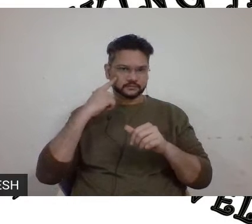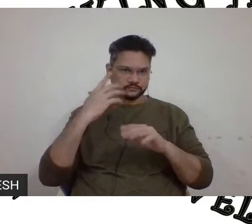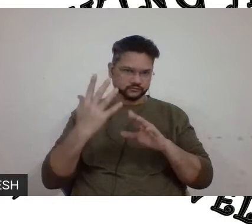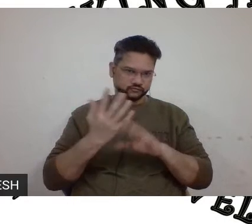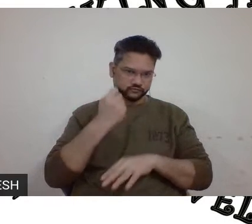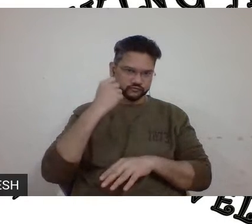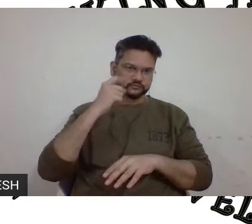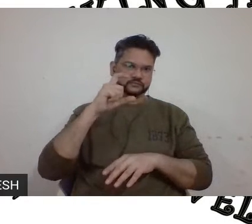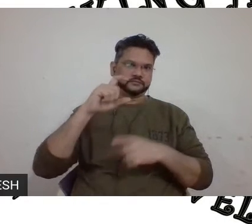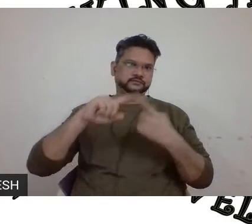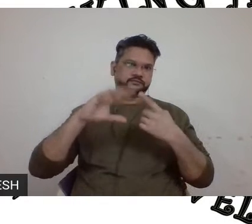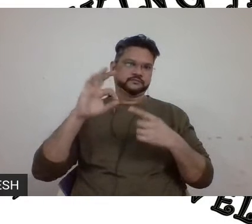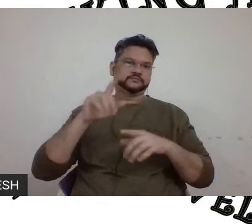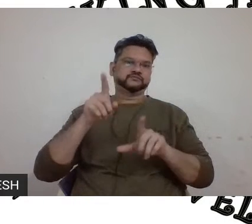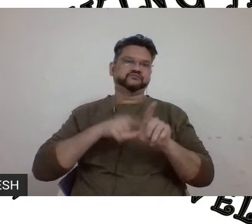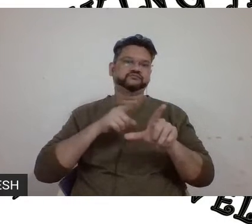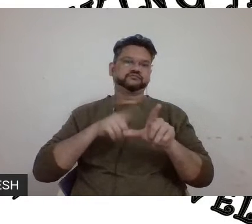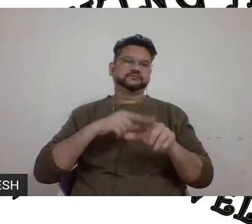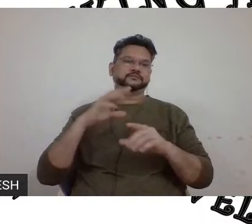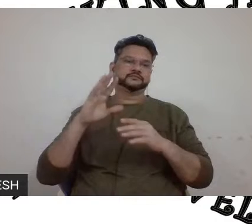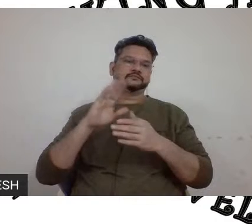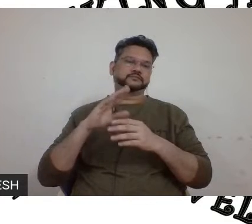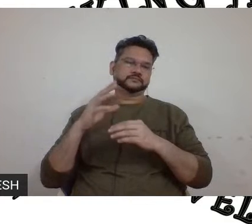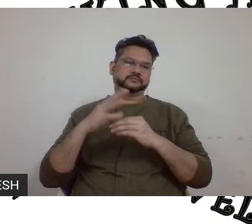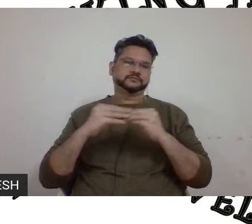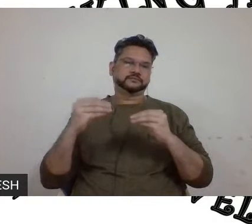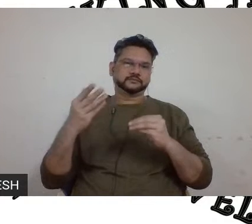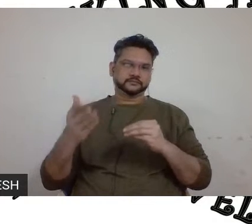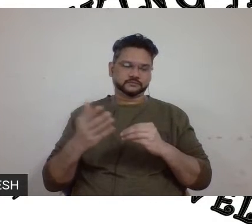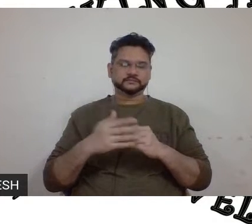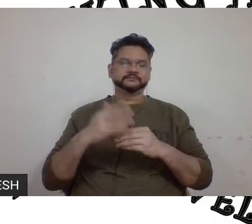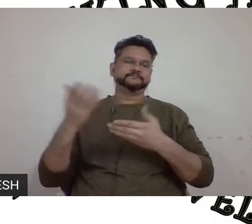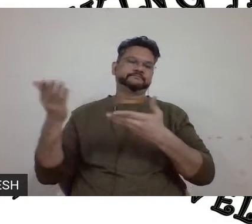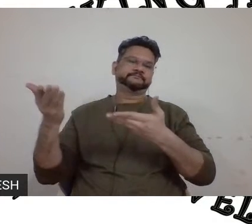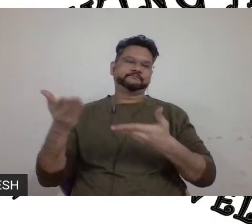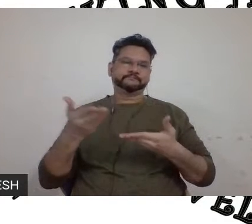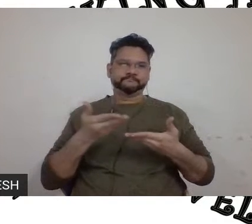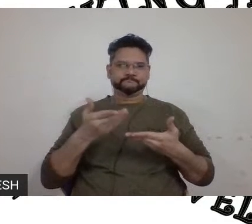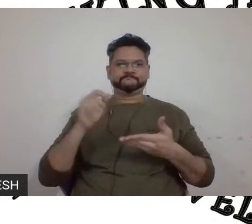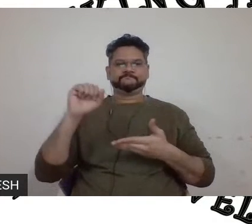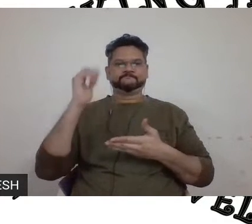We all would like to hear and gain knowledge from sir. Please welcome sir.